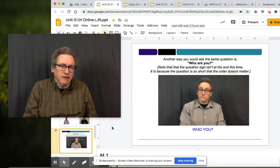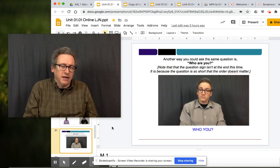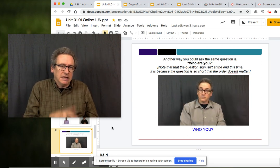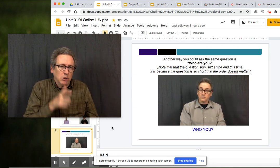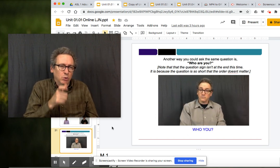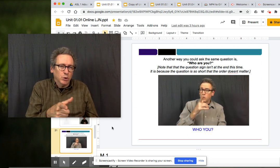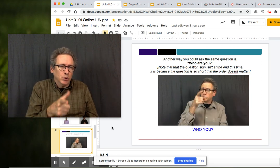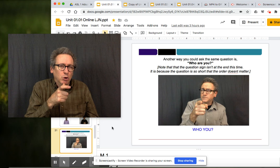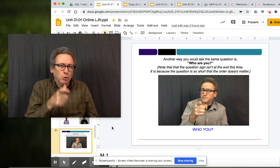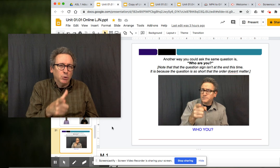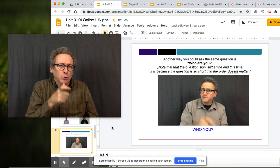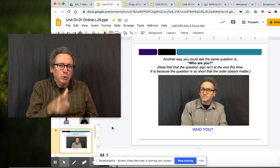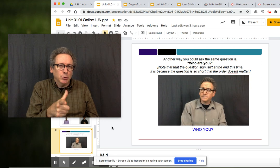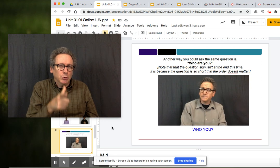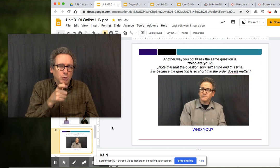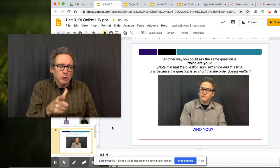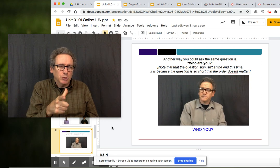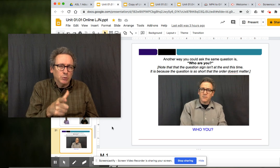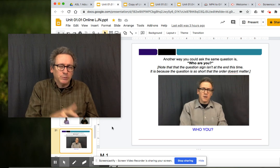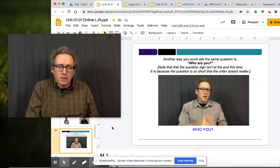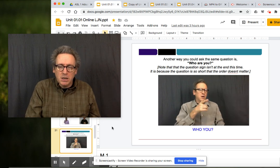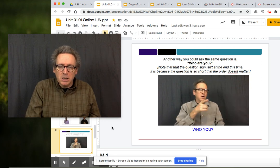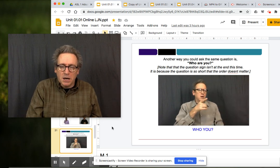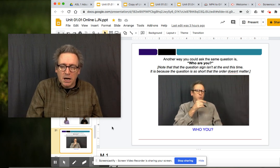thing. Like who you.